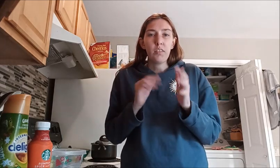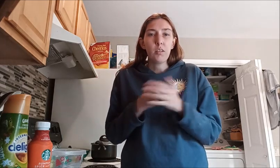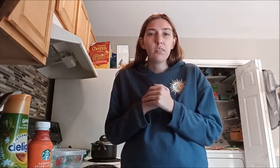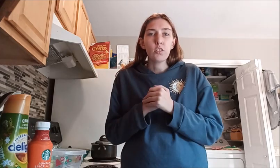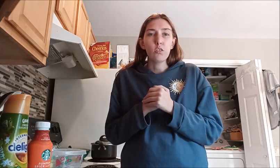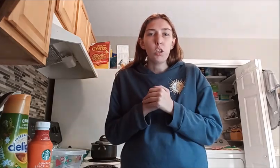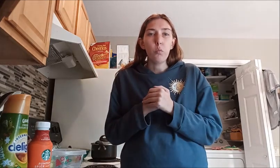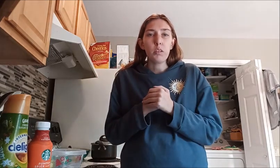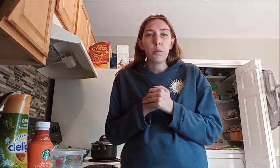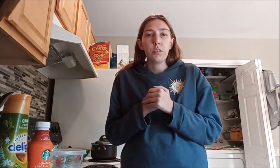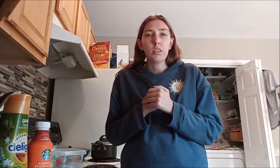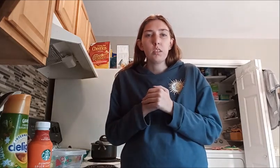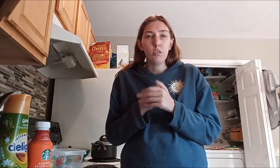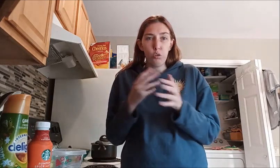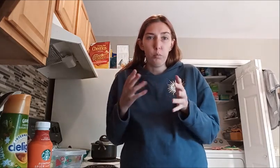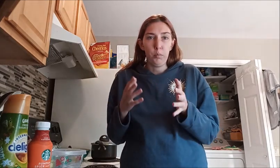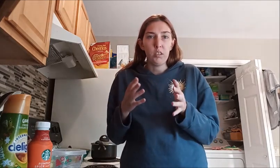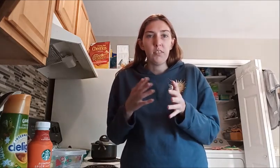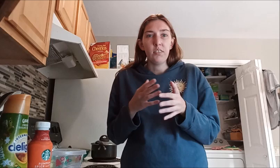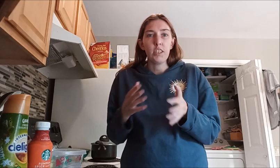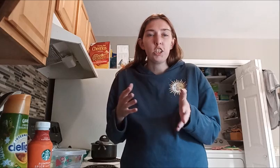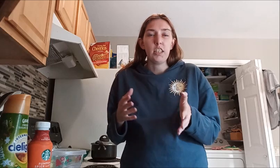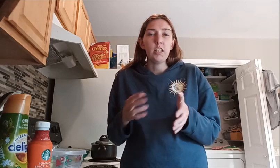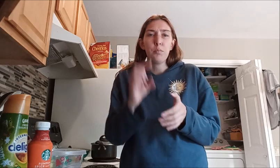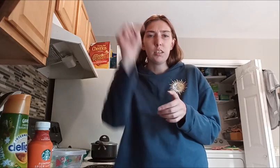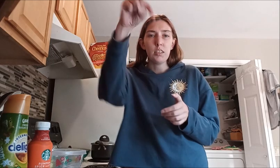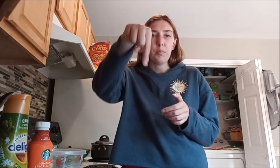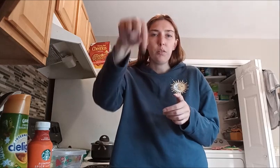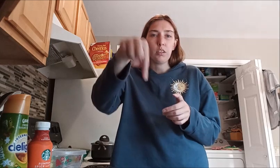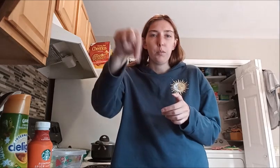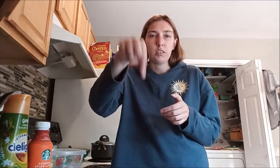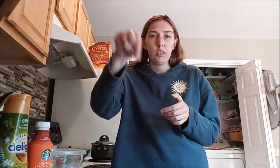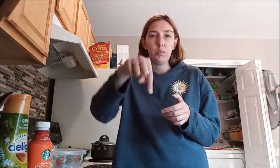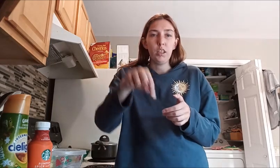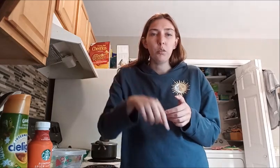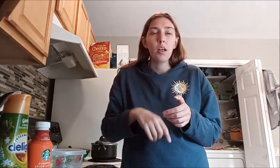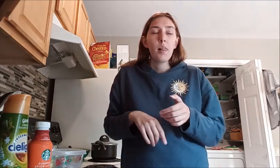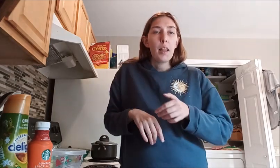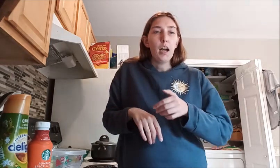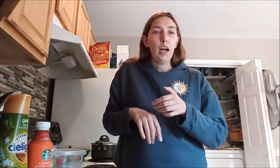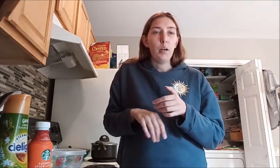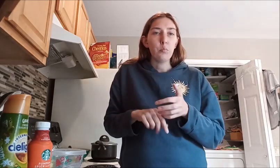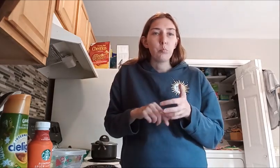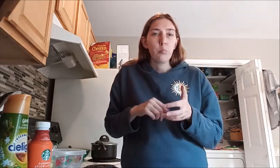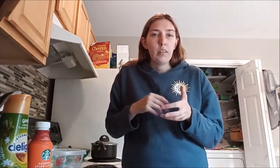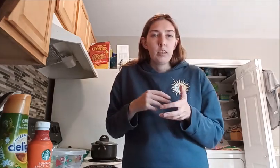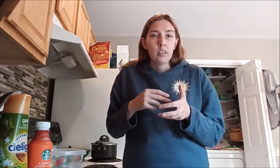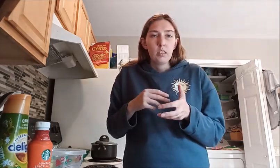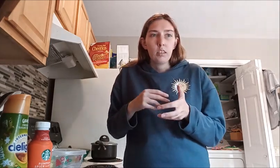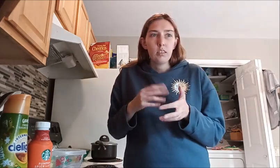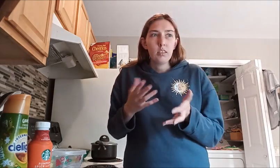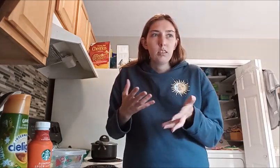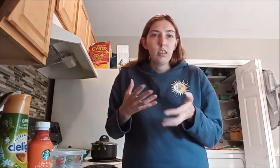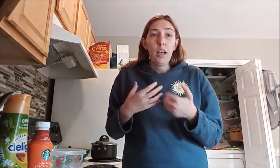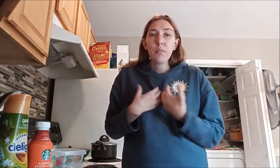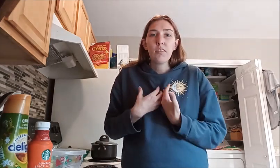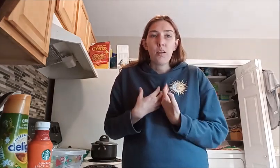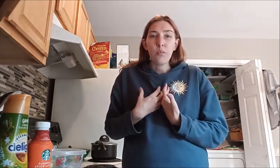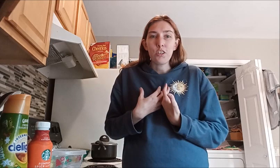any of you know what the sole purpose of inflation is, please let me know in the comments down below. Because I believe that we shouldn't